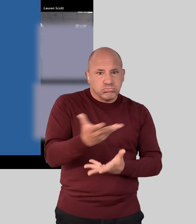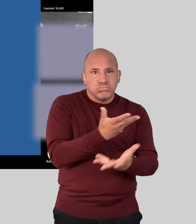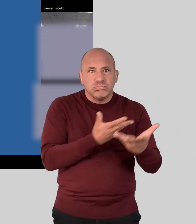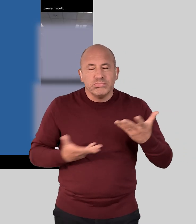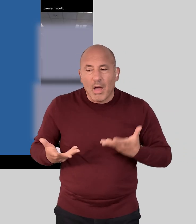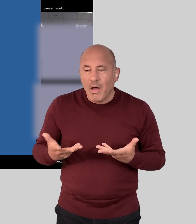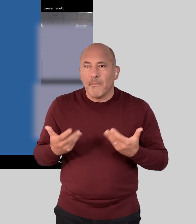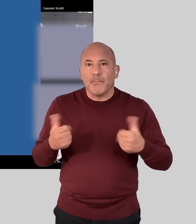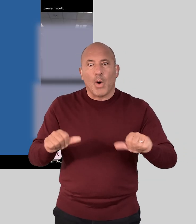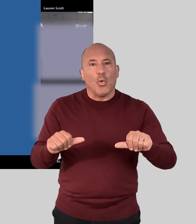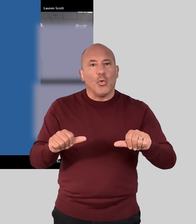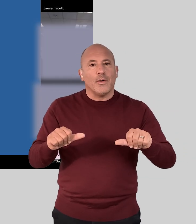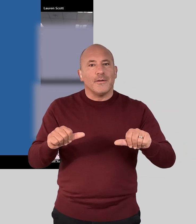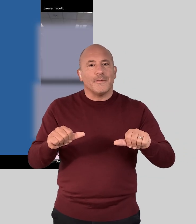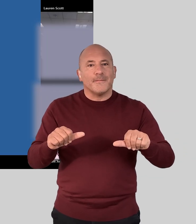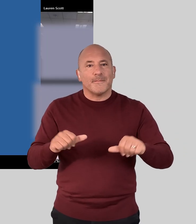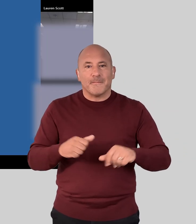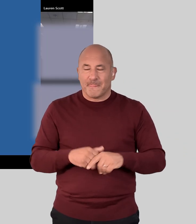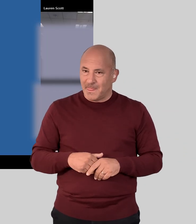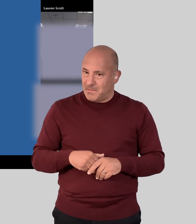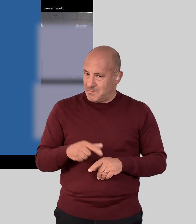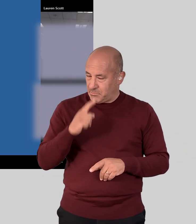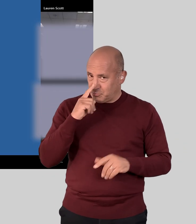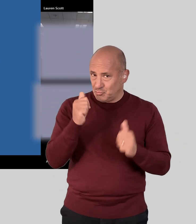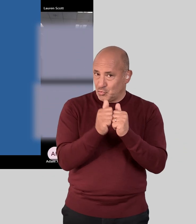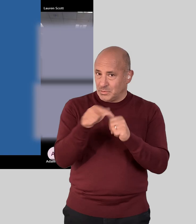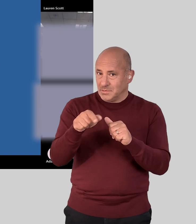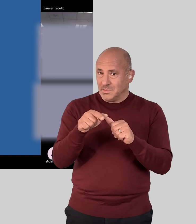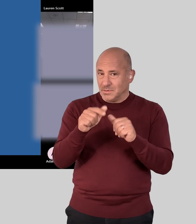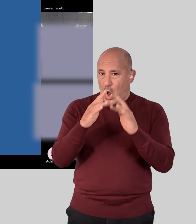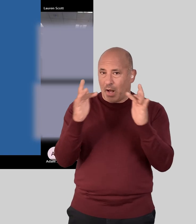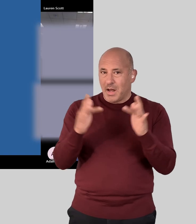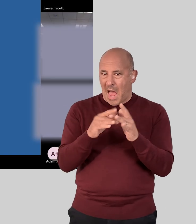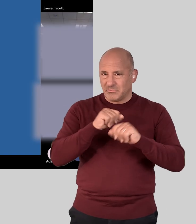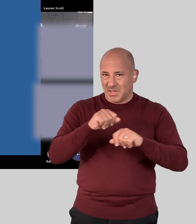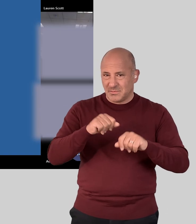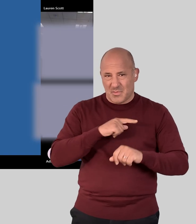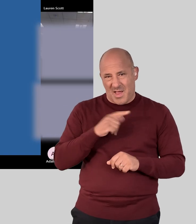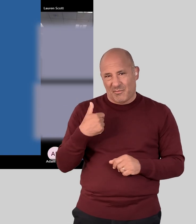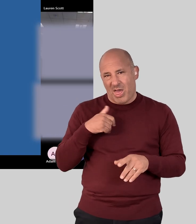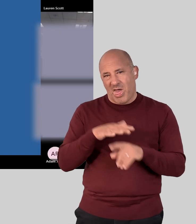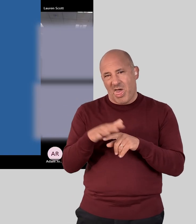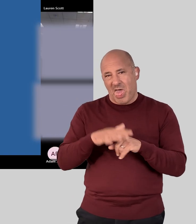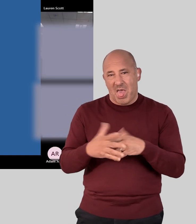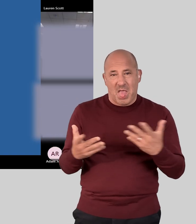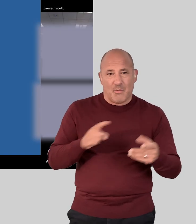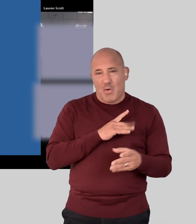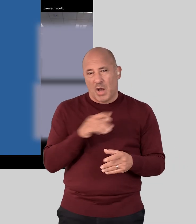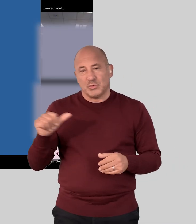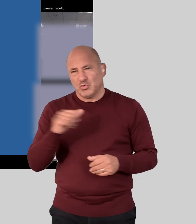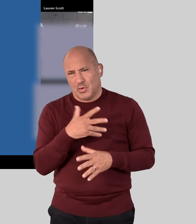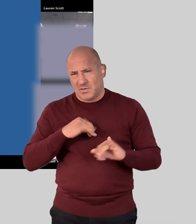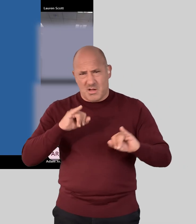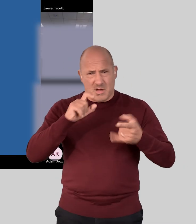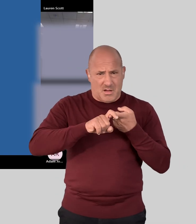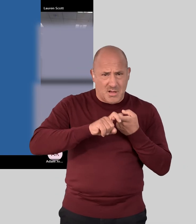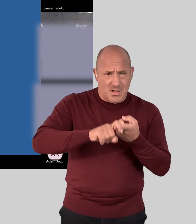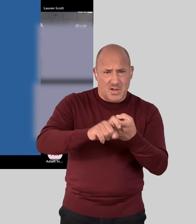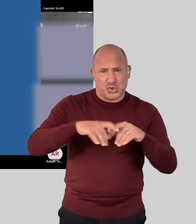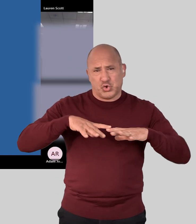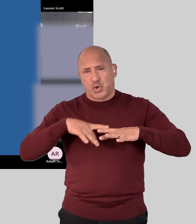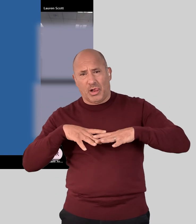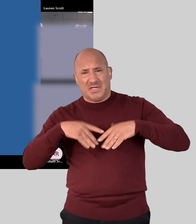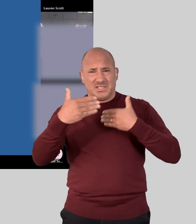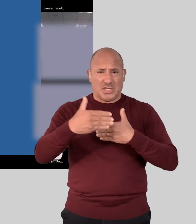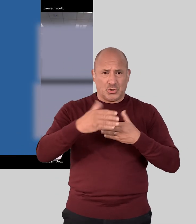think there could be a space for it, like, because then we joked about making like a chronically chill session just dedicated to making hip